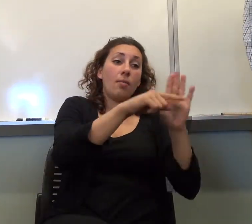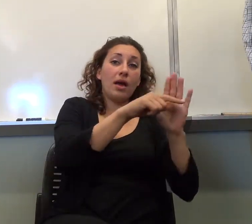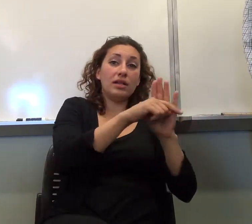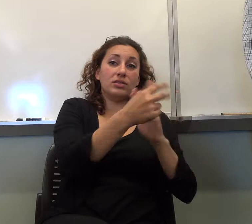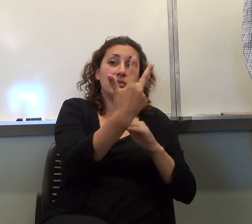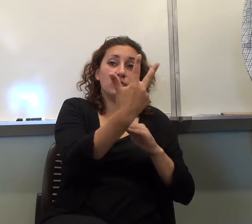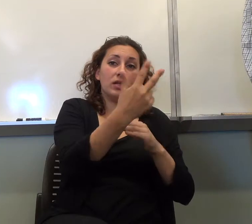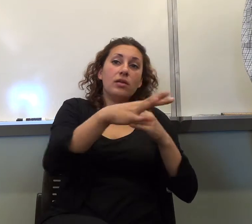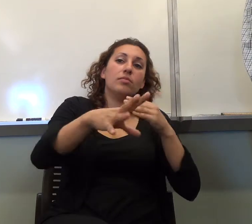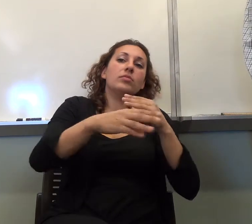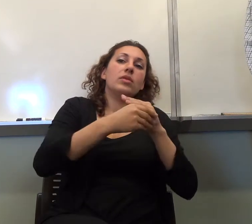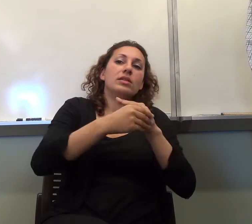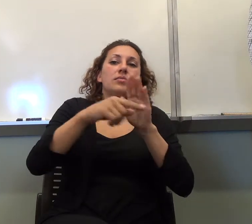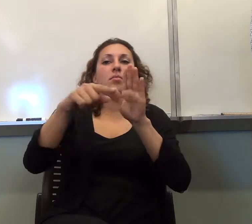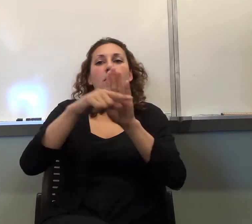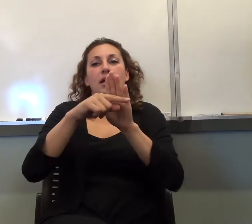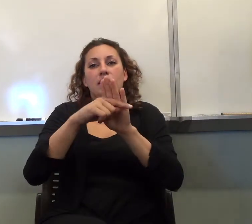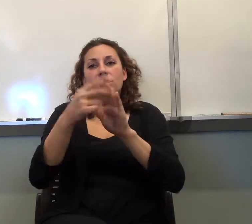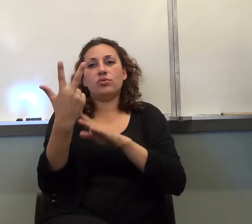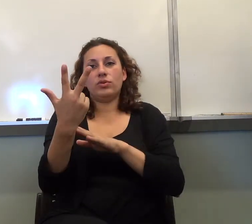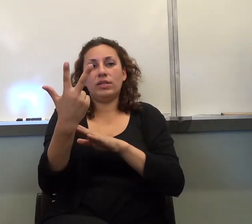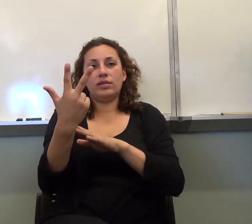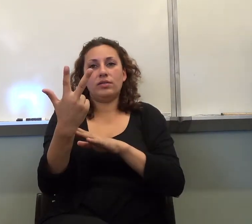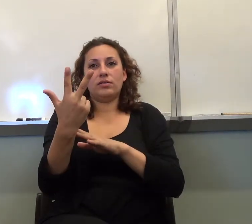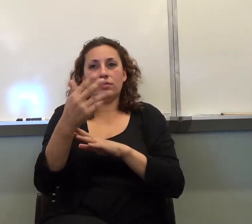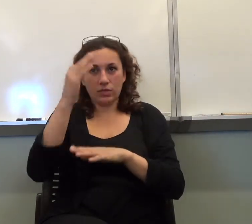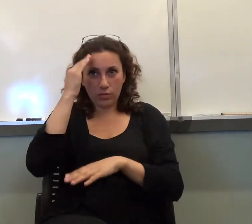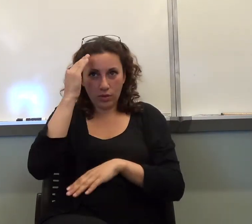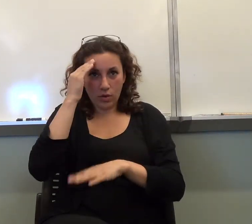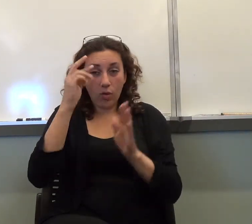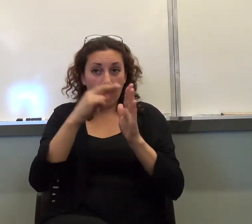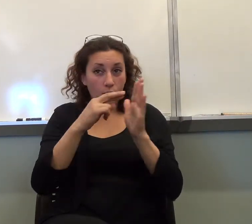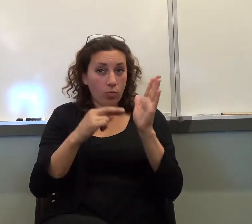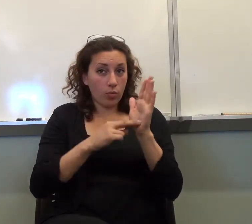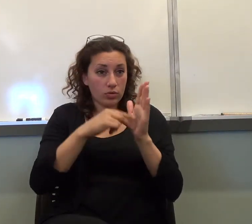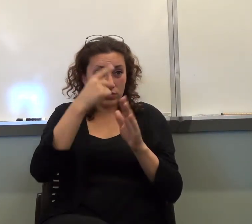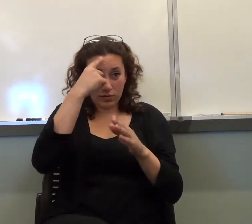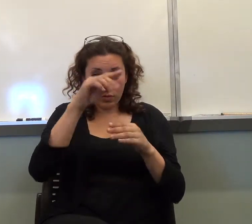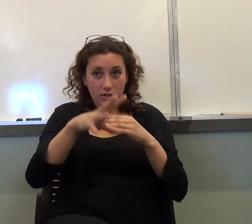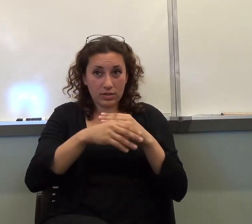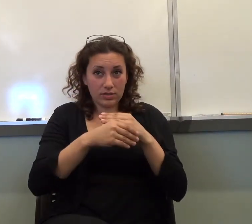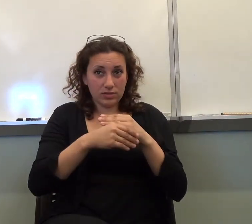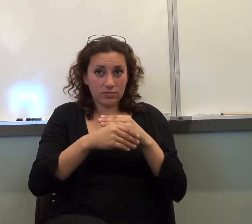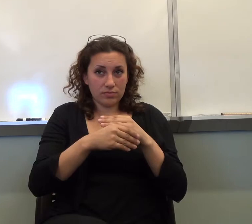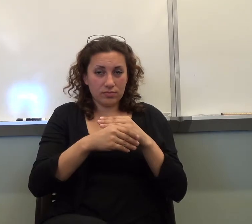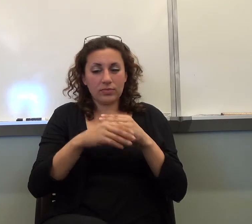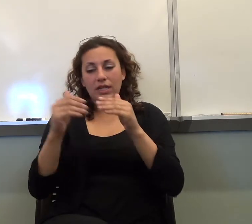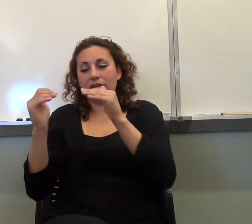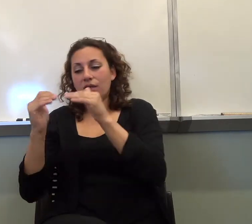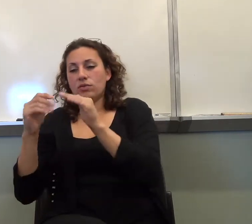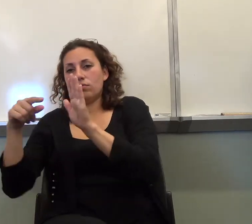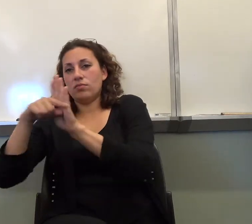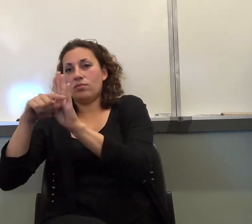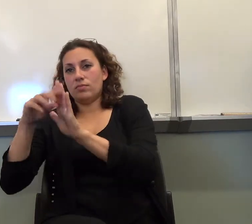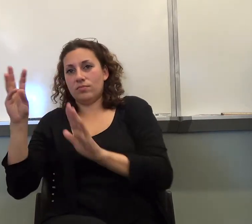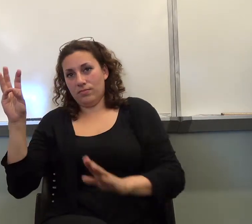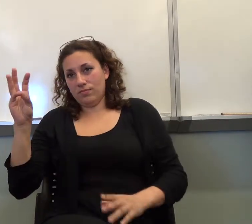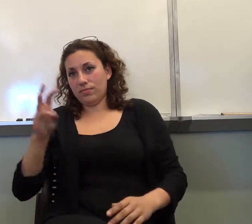3 added to itself 2 times. Now we know, again, the rules for addition tell us that that's going to be a minus 6. And so